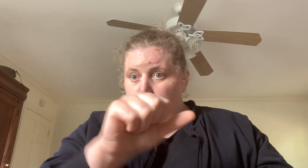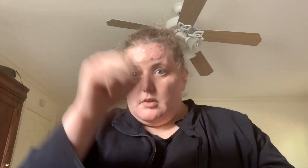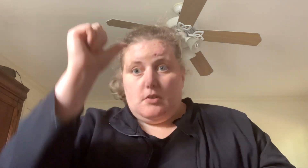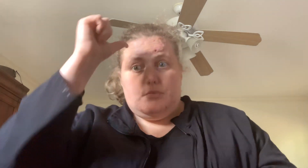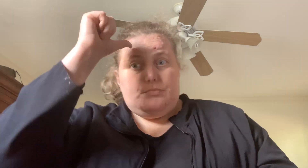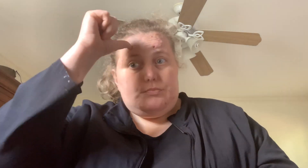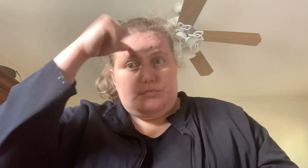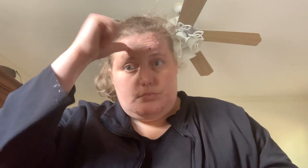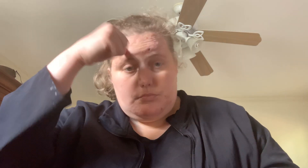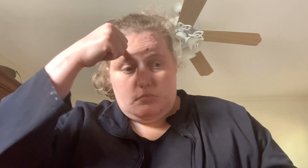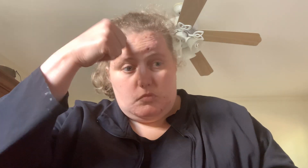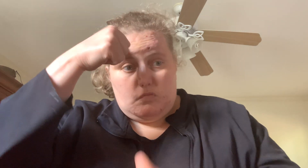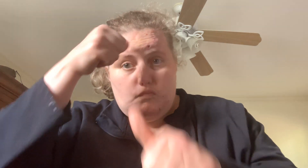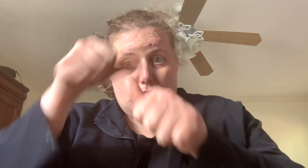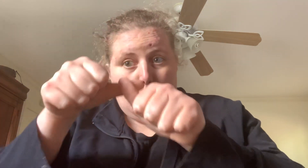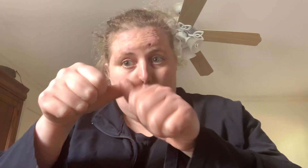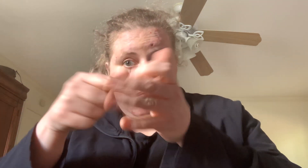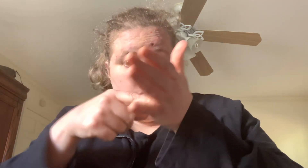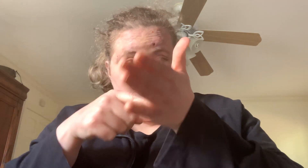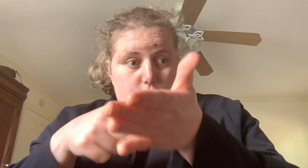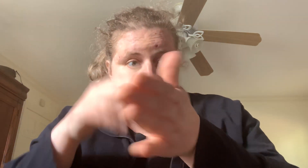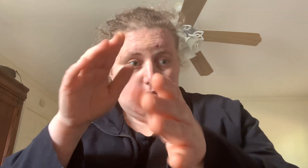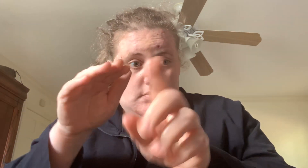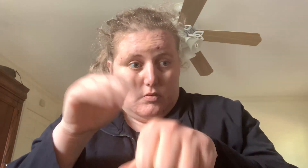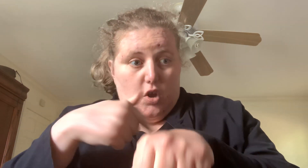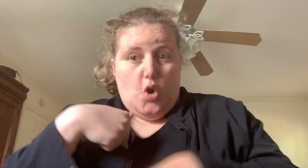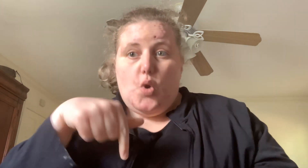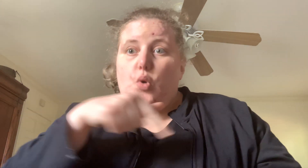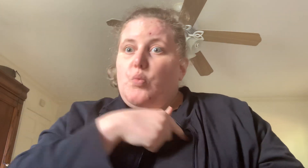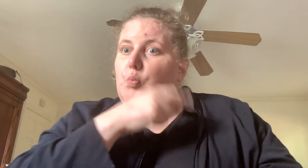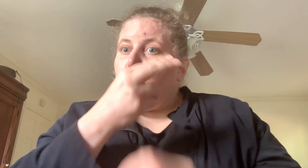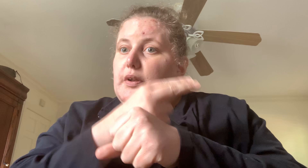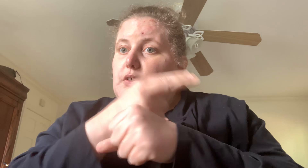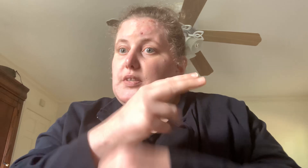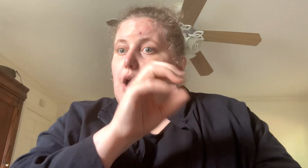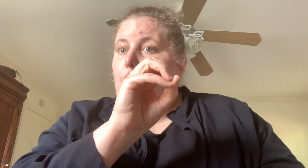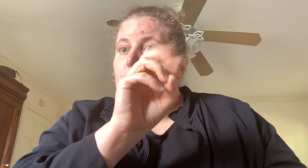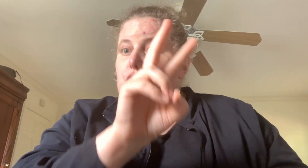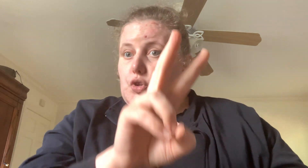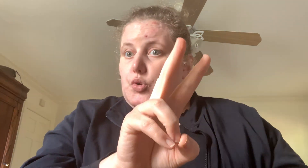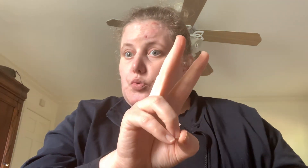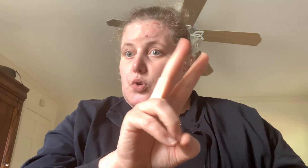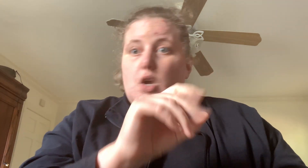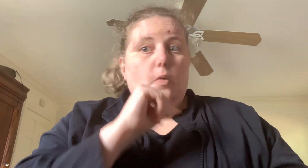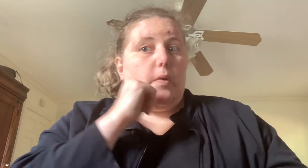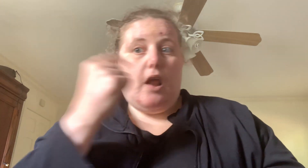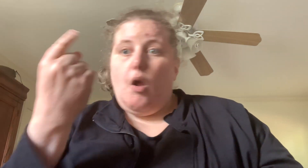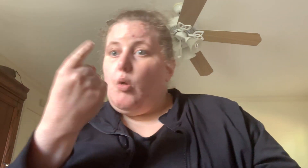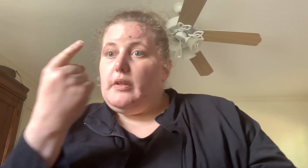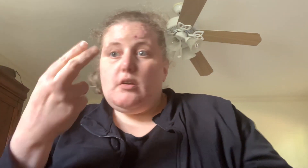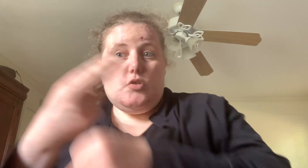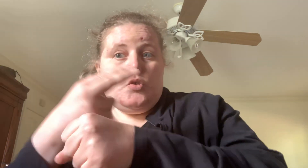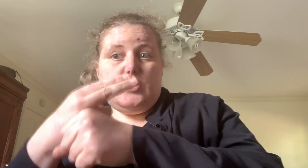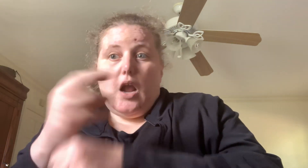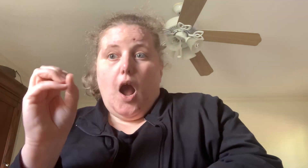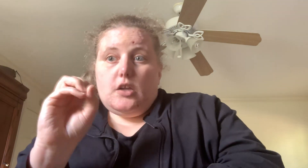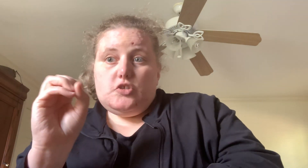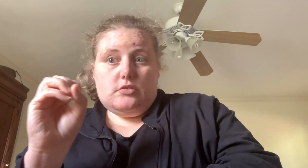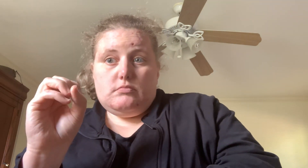remind you. We're using O2, not just oxygen. We're using O2. So because